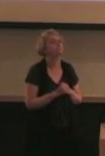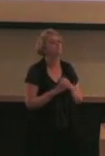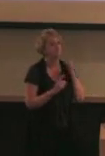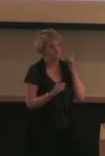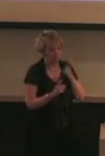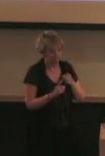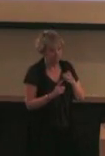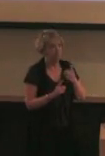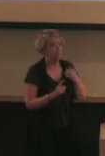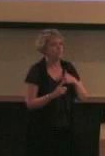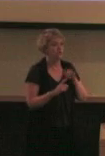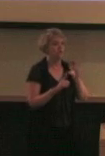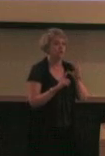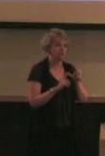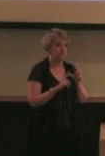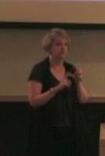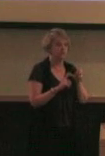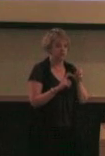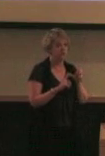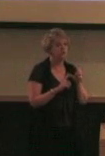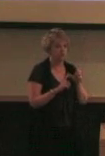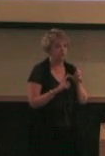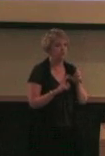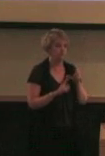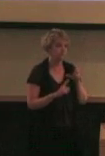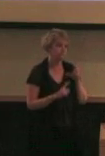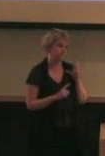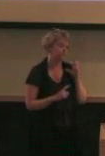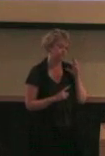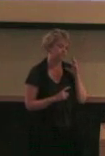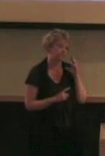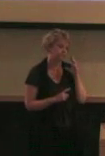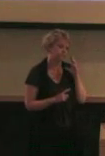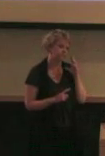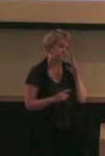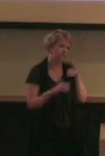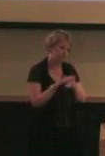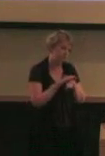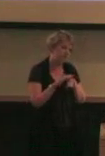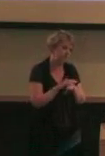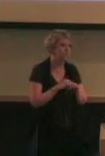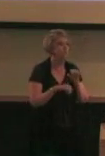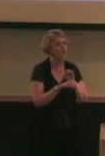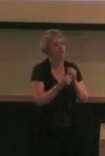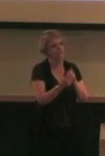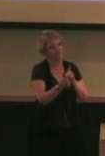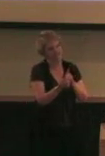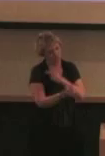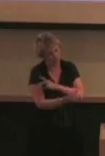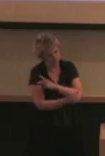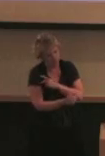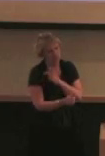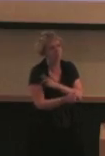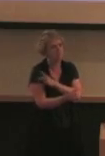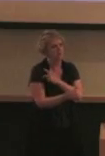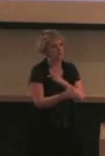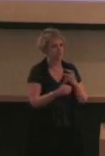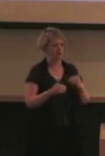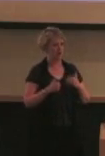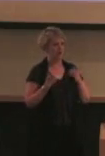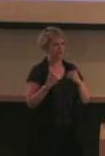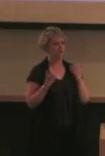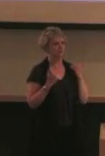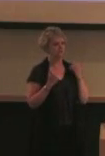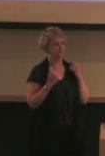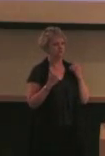Anyways, we are a culturally affirmative, deaf-friendly signing environment, working with psychiatric patients. These patients are adolescents.